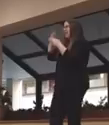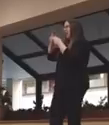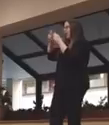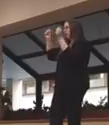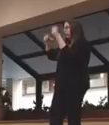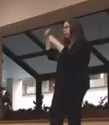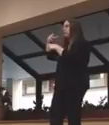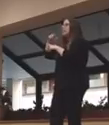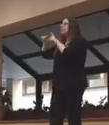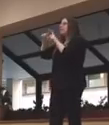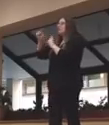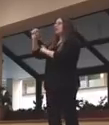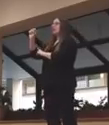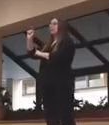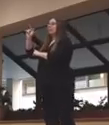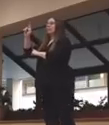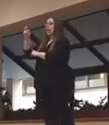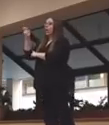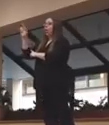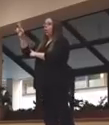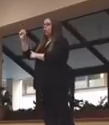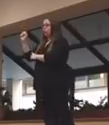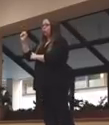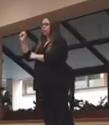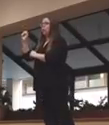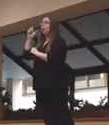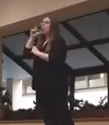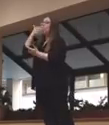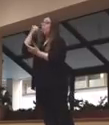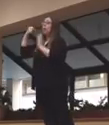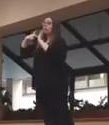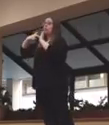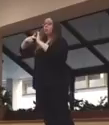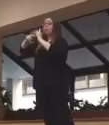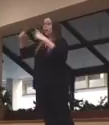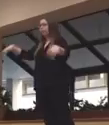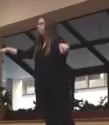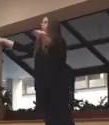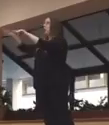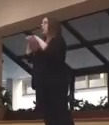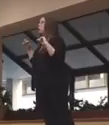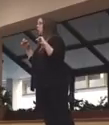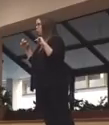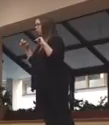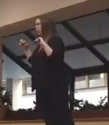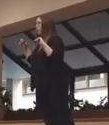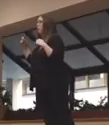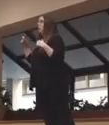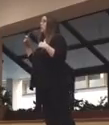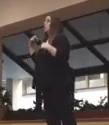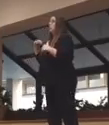Both of our boards decided to simply come up with a list of key stakeholders who would best